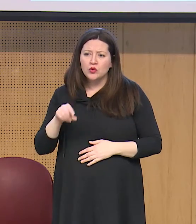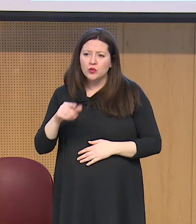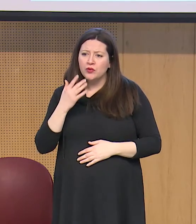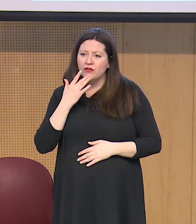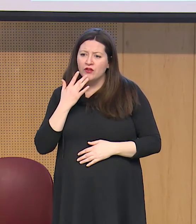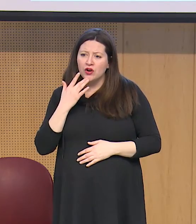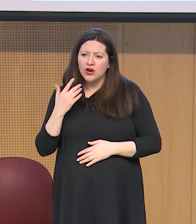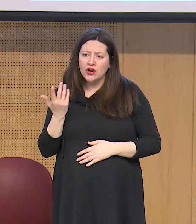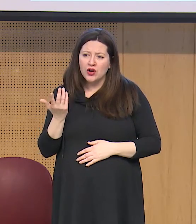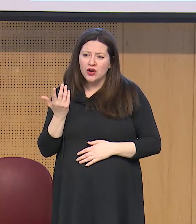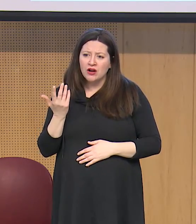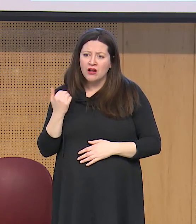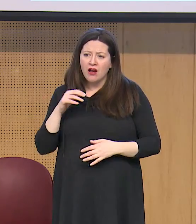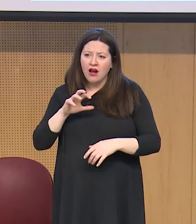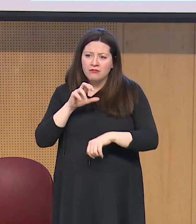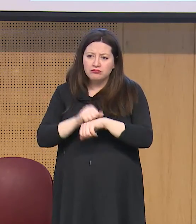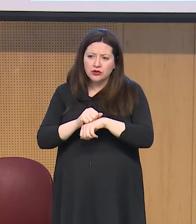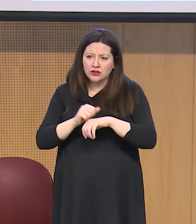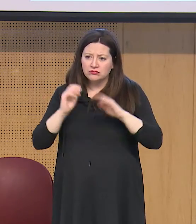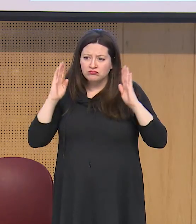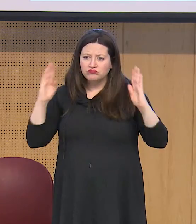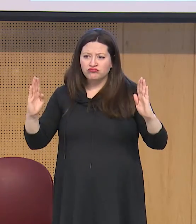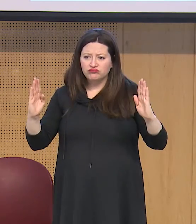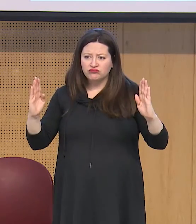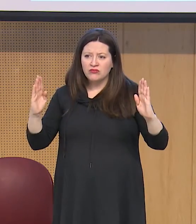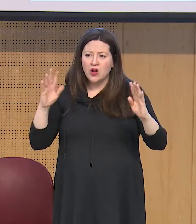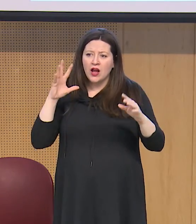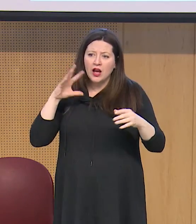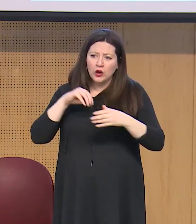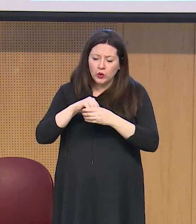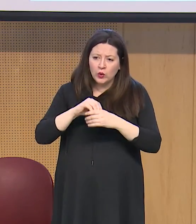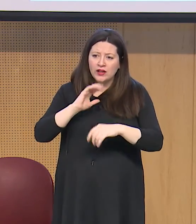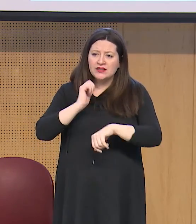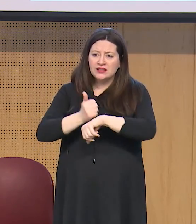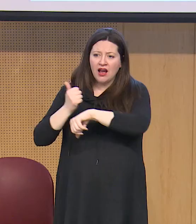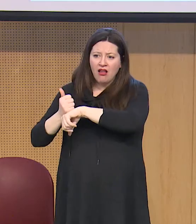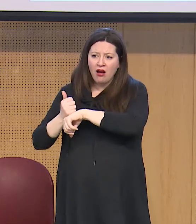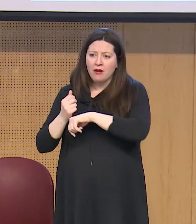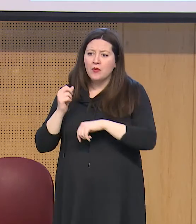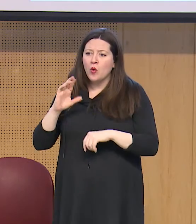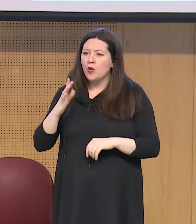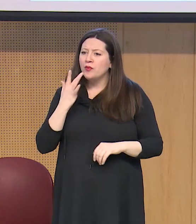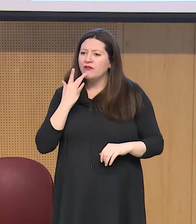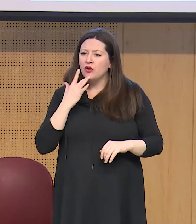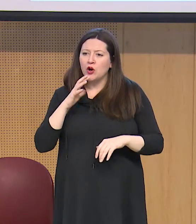Do you have to book in the time for setup or just reserve for the event?